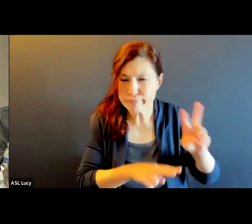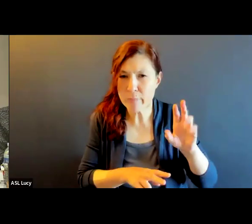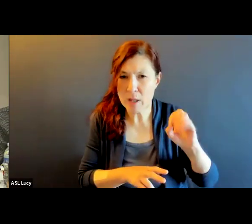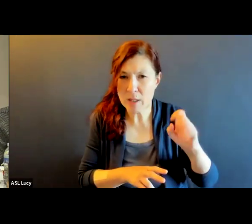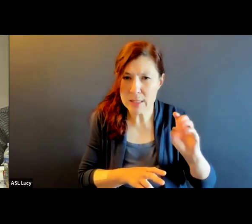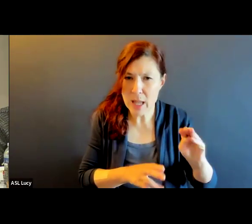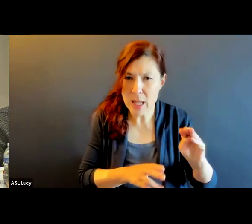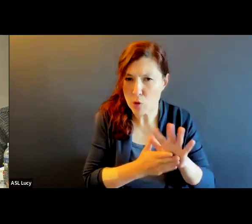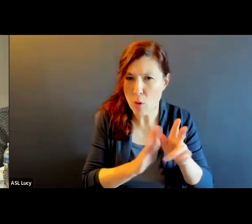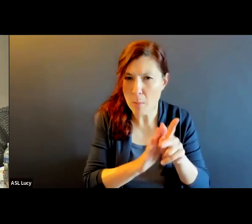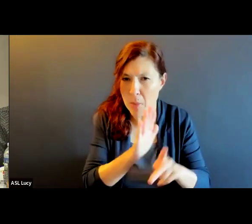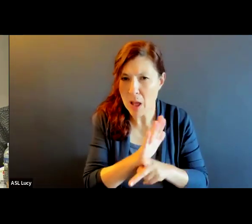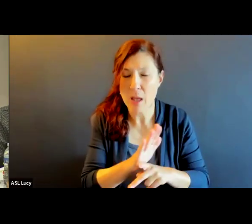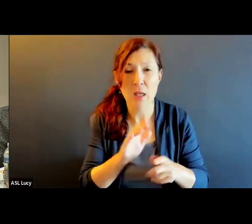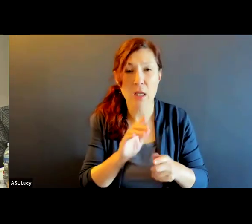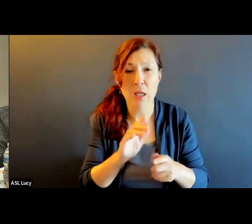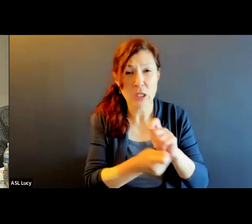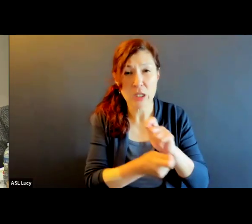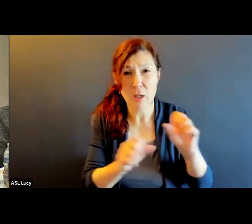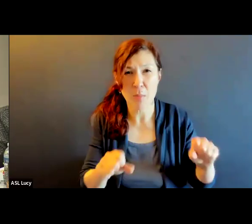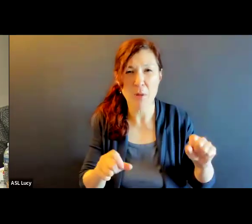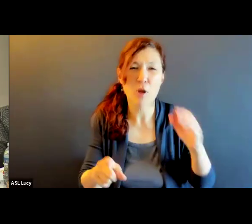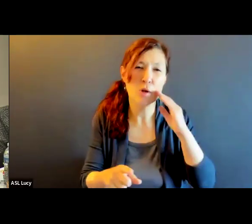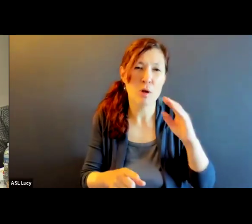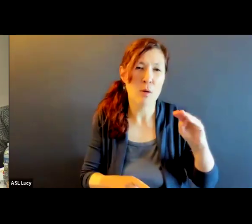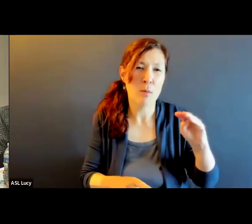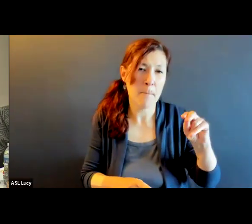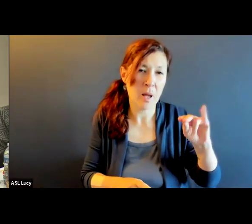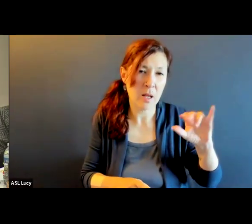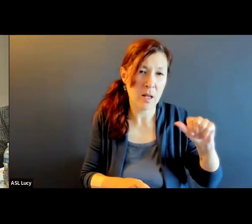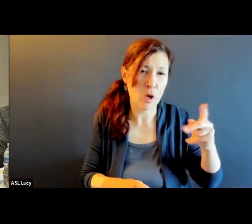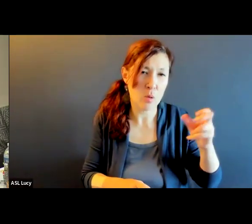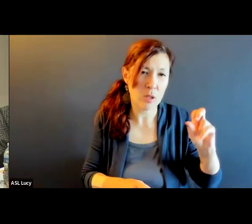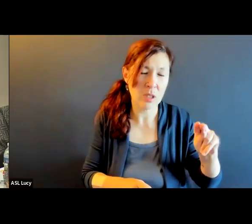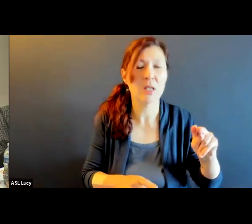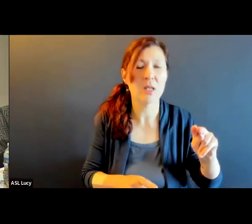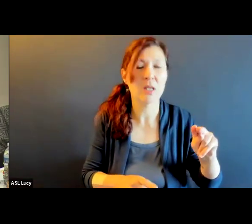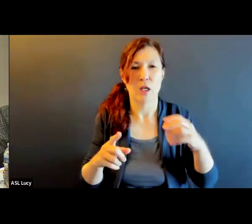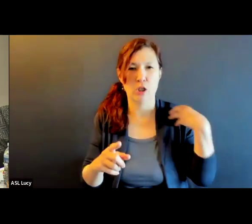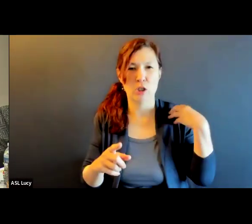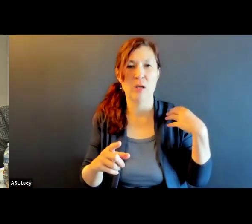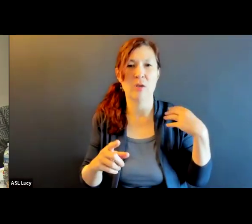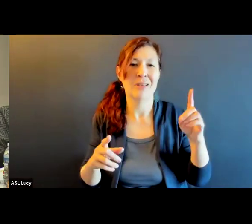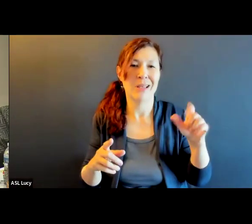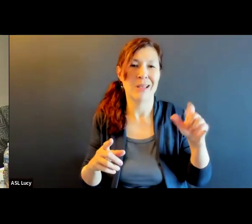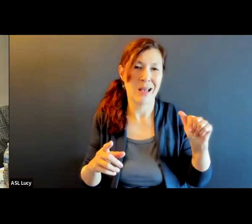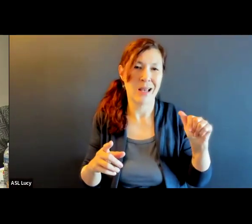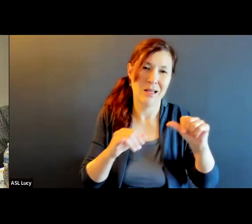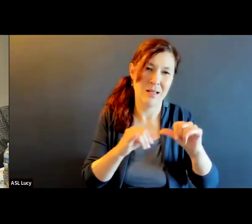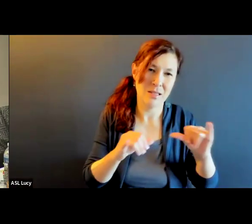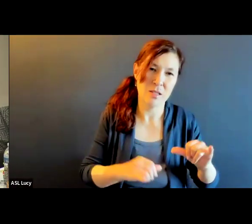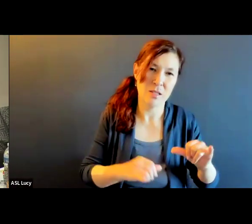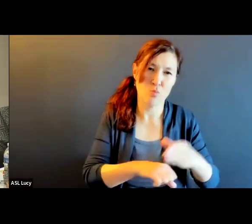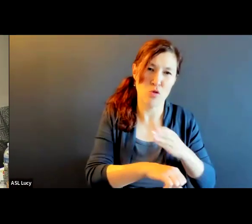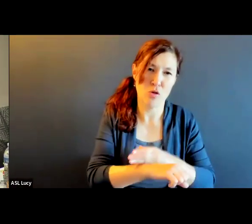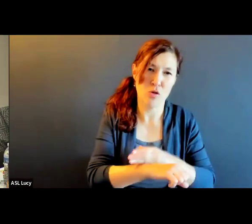changes. Monica Hogan, we all recognize, Chief of Data Information and Systems Improvement, Dr. Colin Rose, our Senior